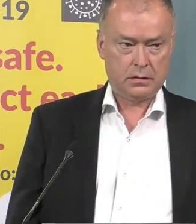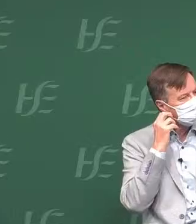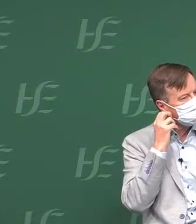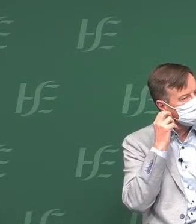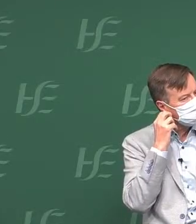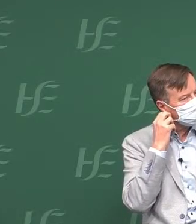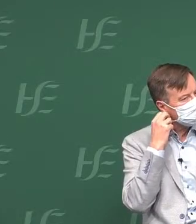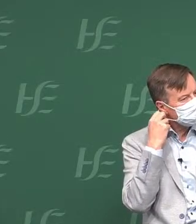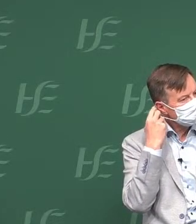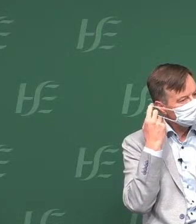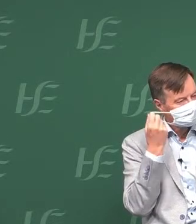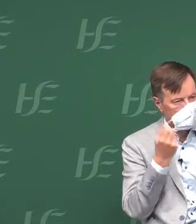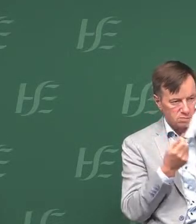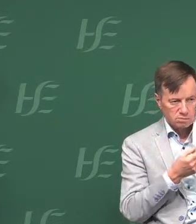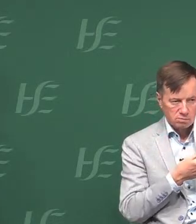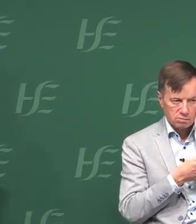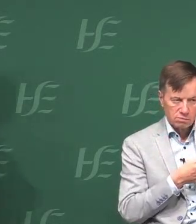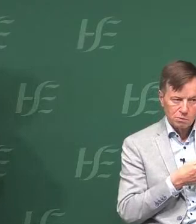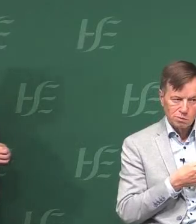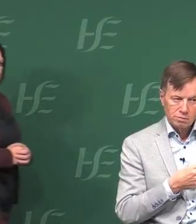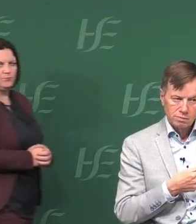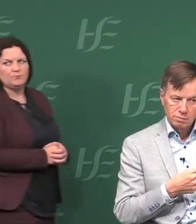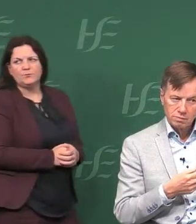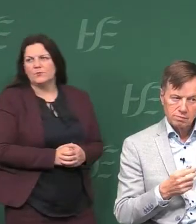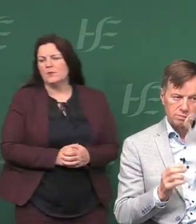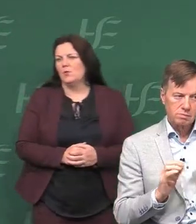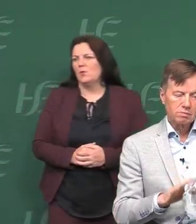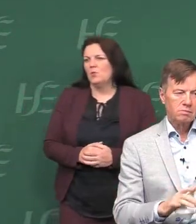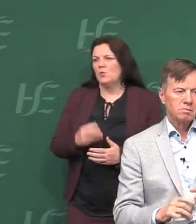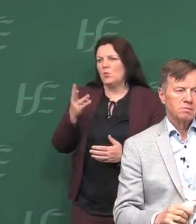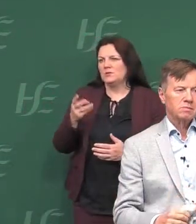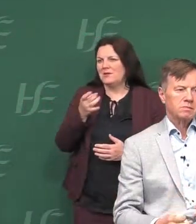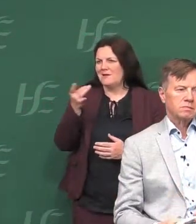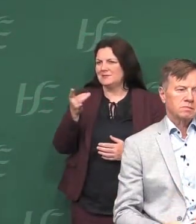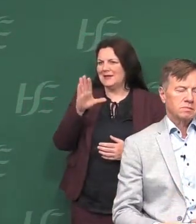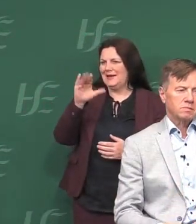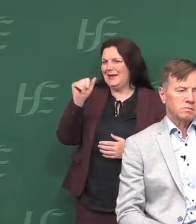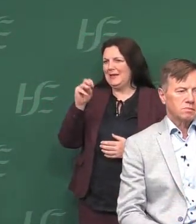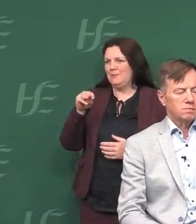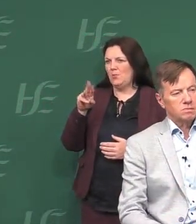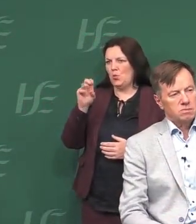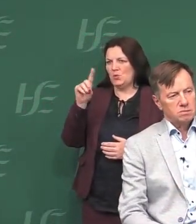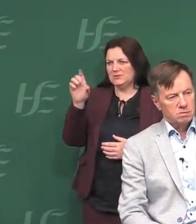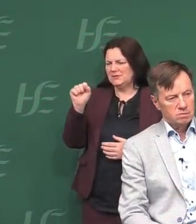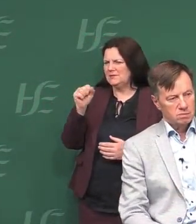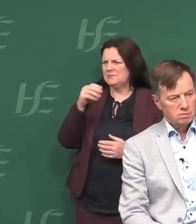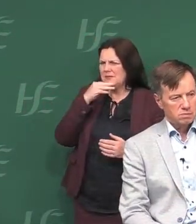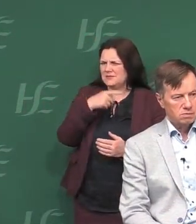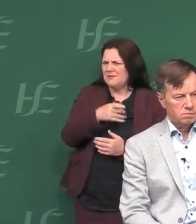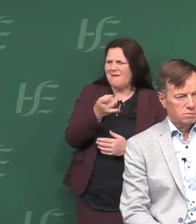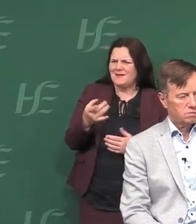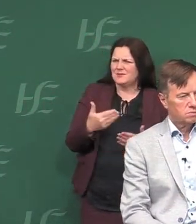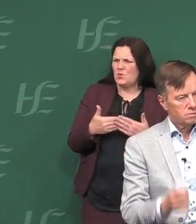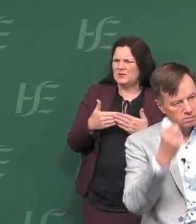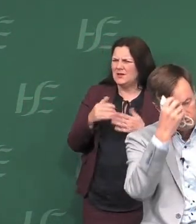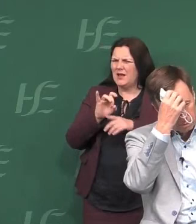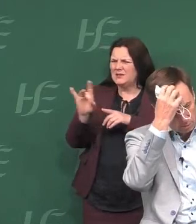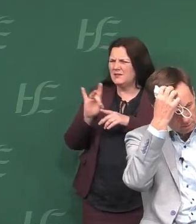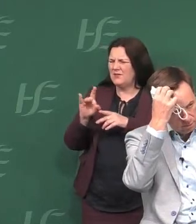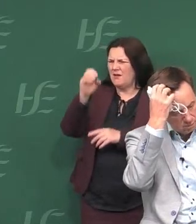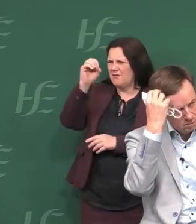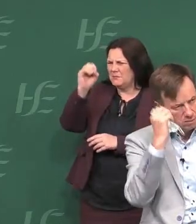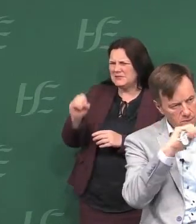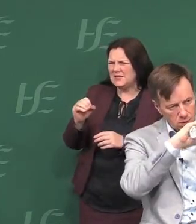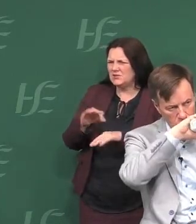hospitals now back to relative normality despite the COVID-19 pressures? So what I mean by that is, can you give me maybe a sense of what percentage of